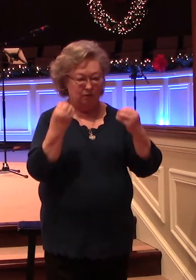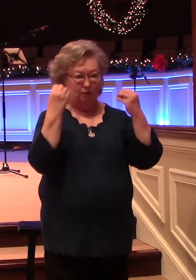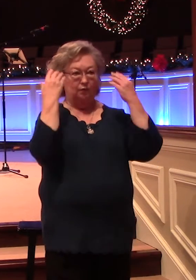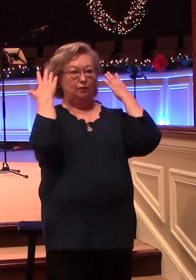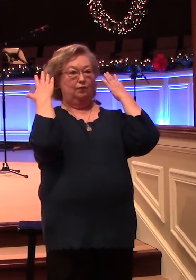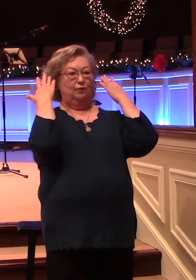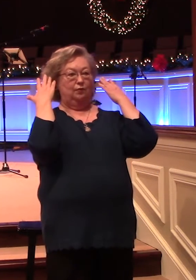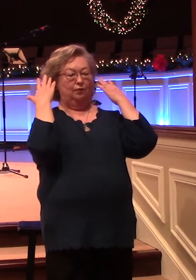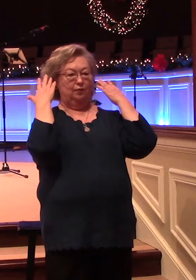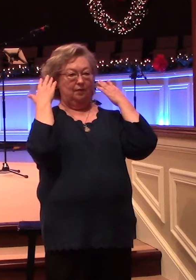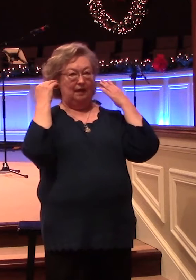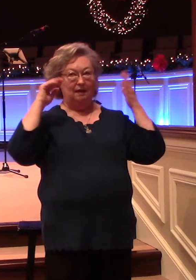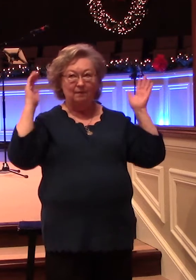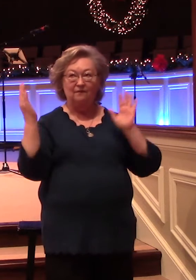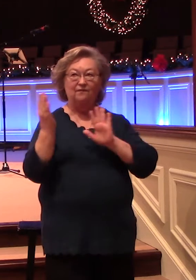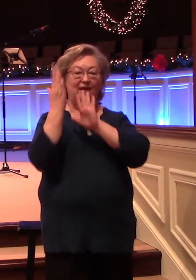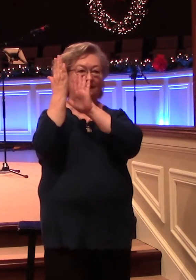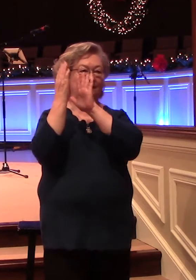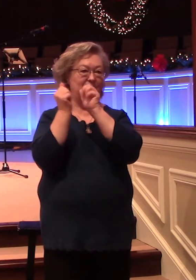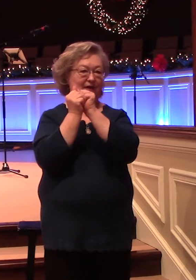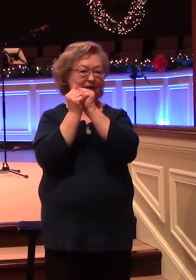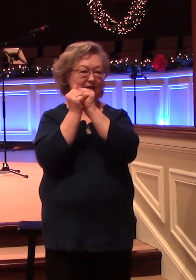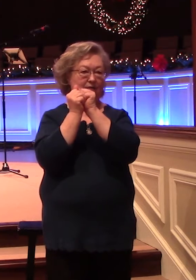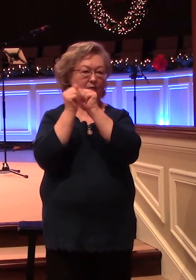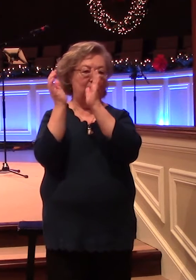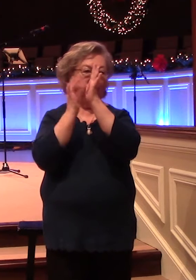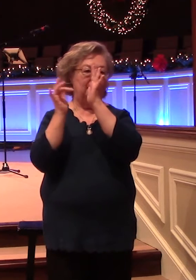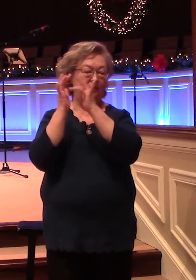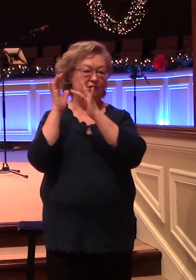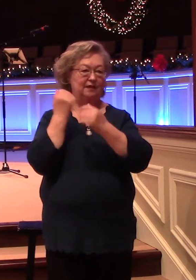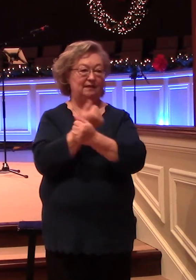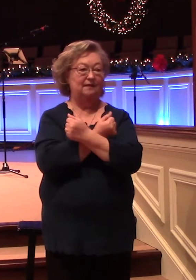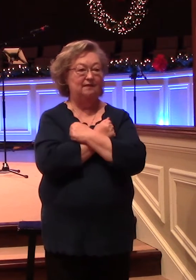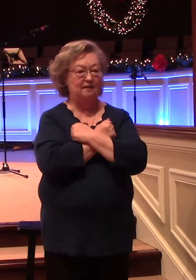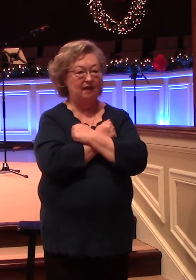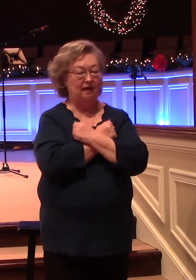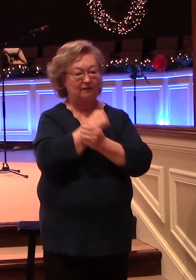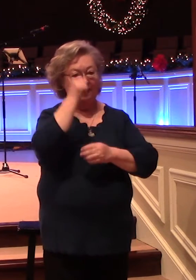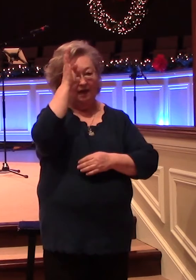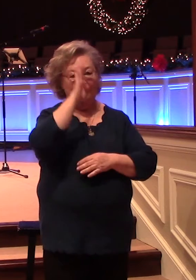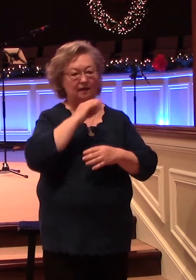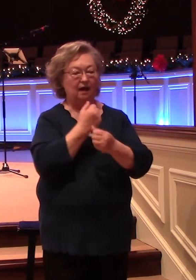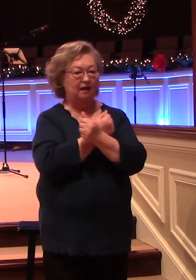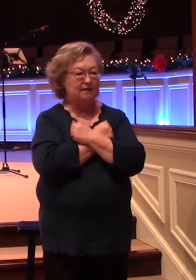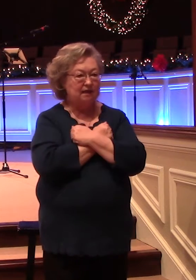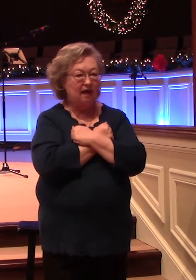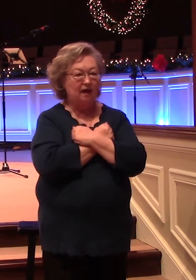Jesus through the power of the Spirit, and he just couldn't quit talking about it and thinking about it.